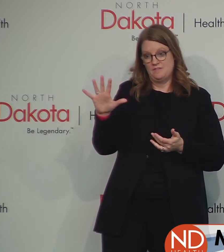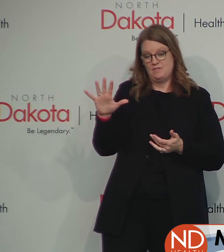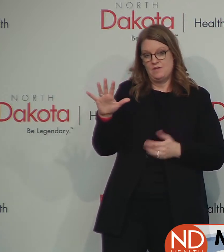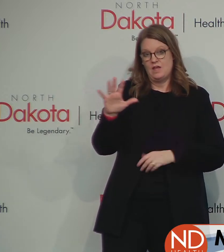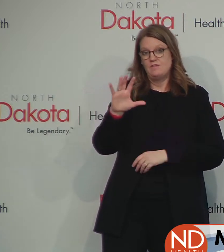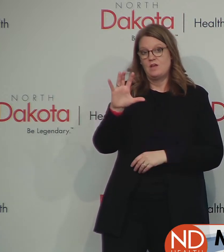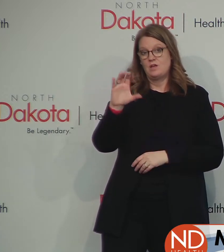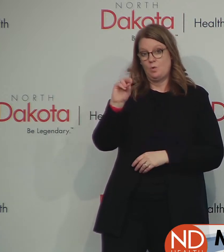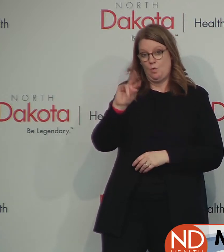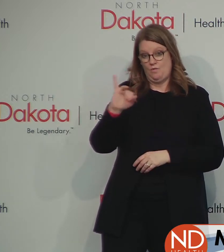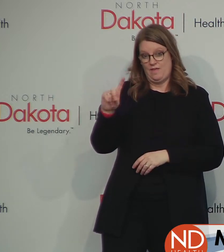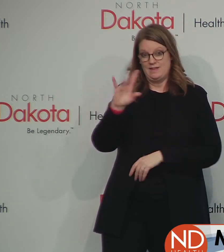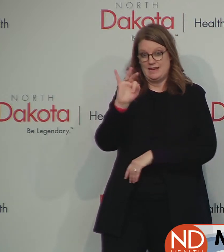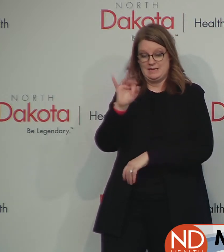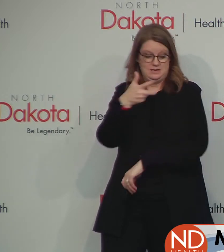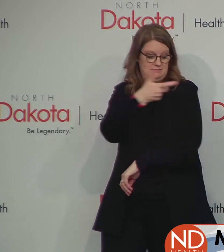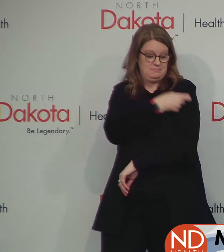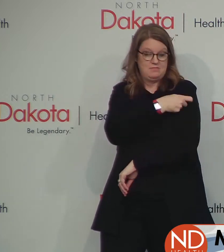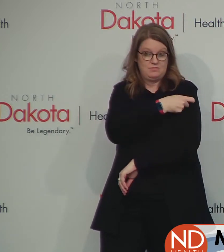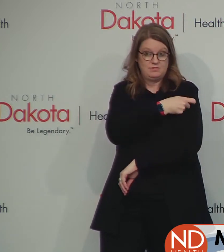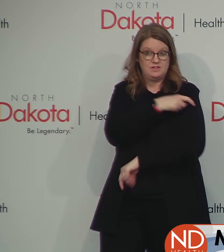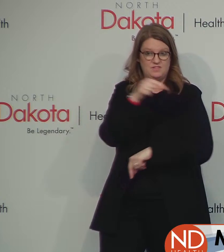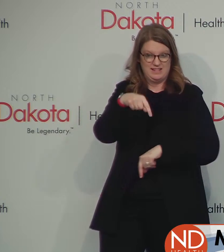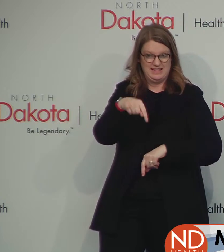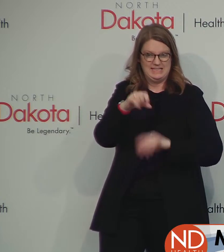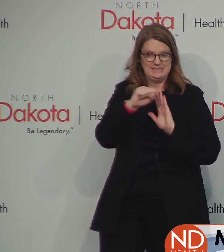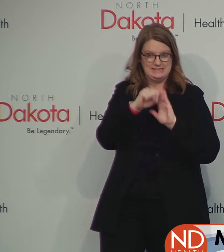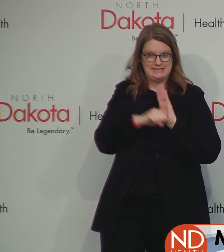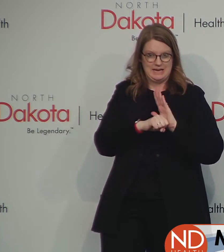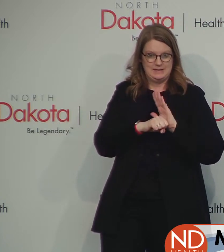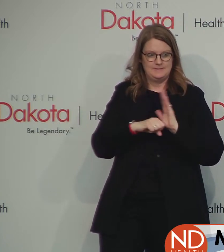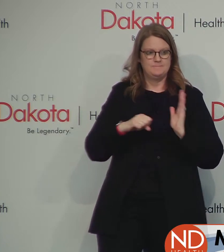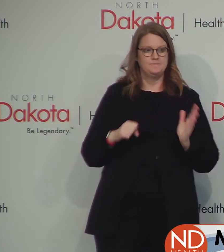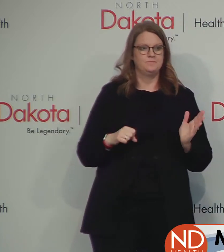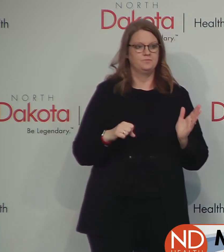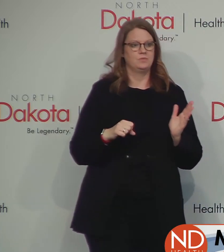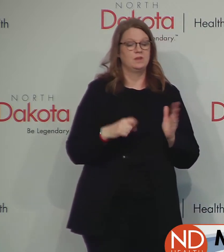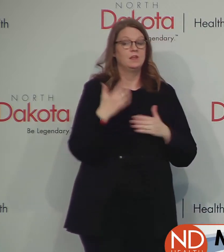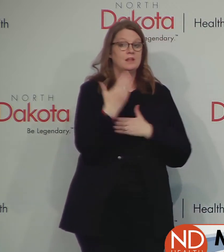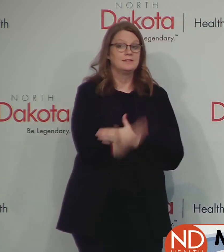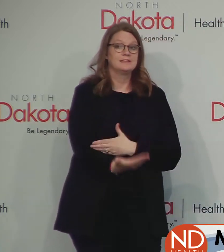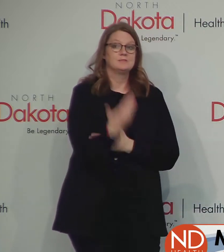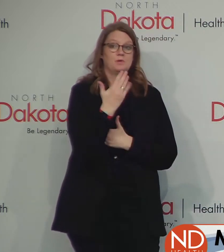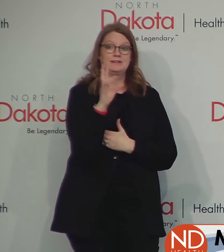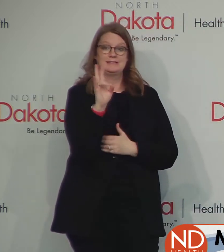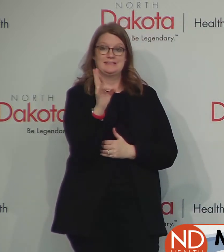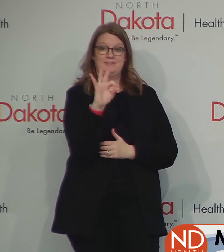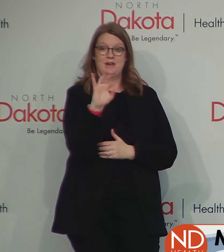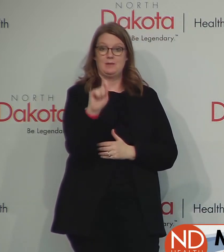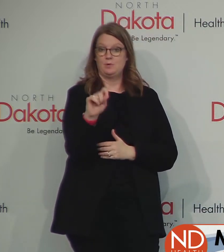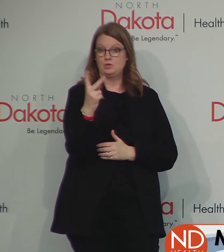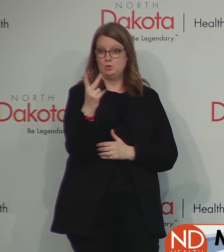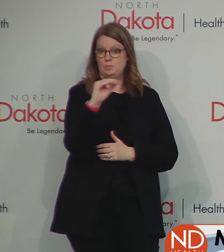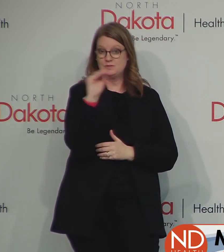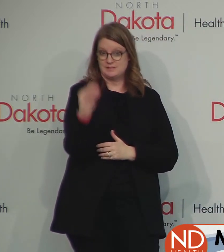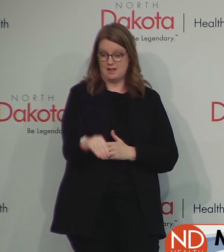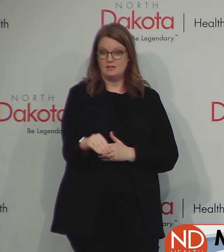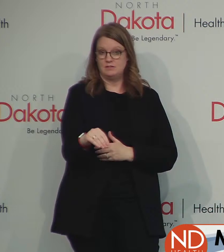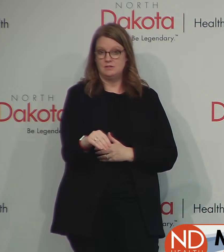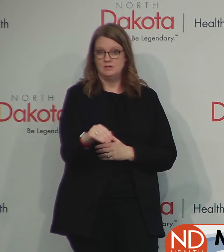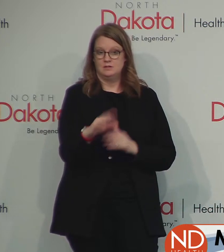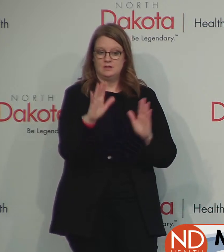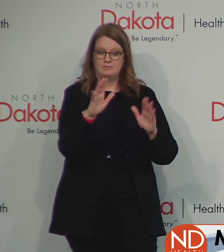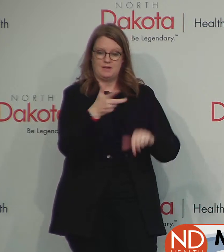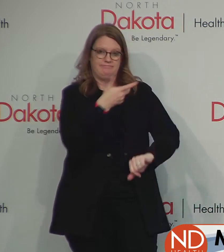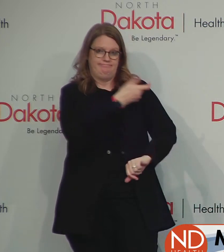178,375 COVID-19 doses in the state. And so as of this morning, 79.2% of those doses had